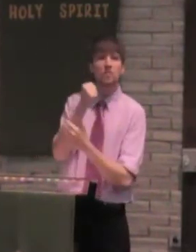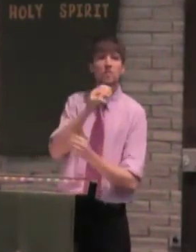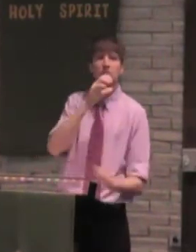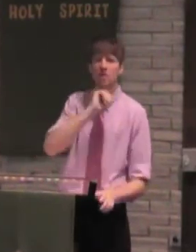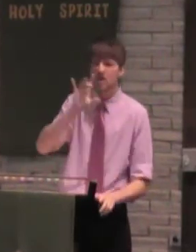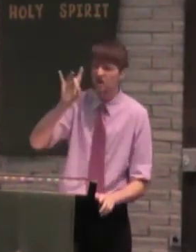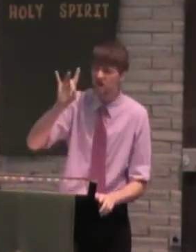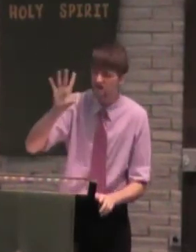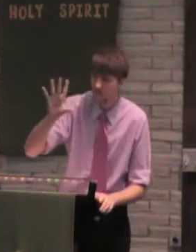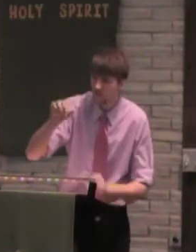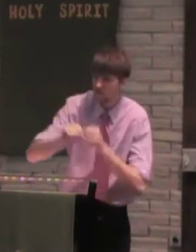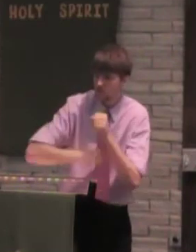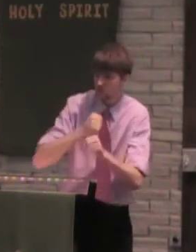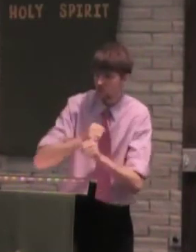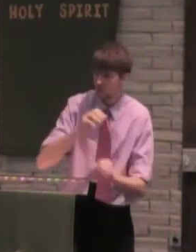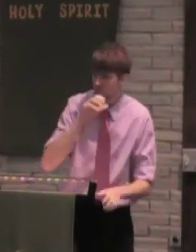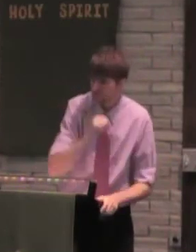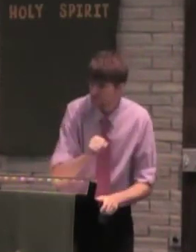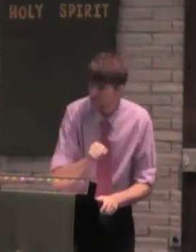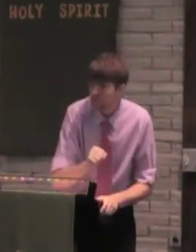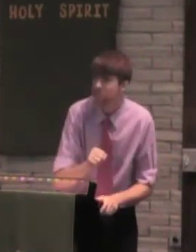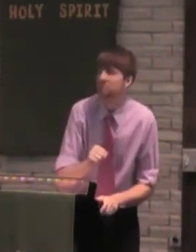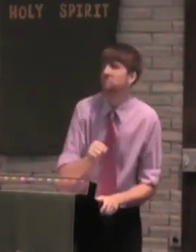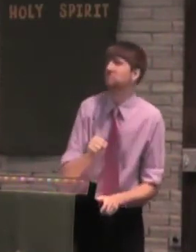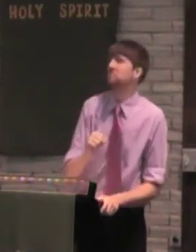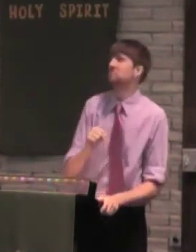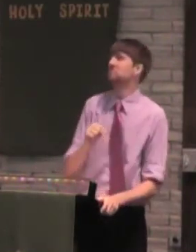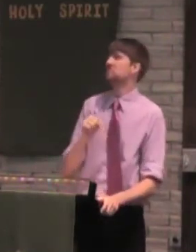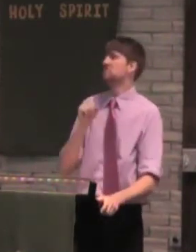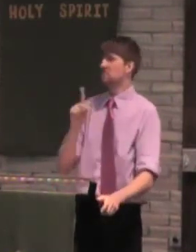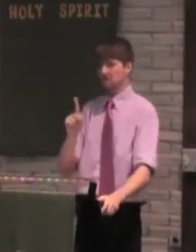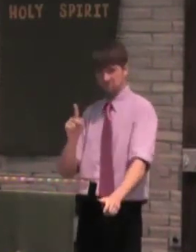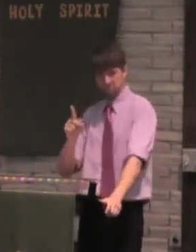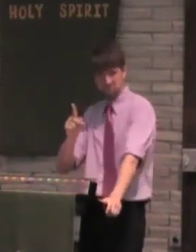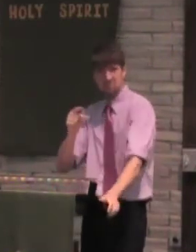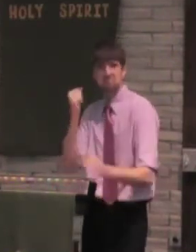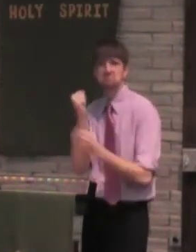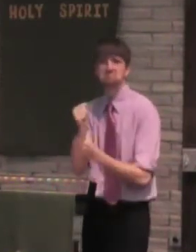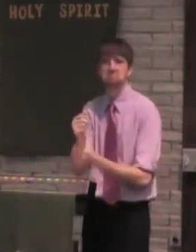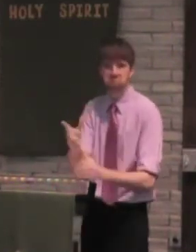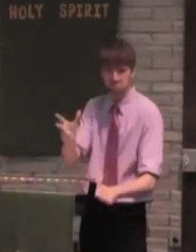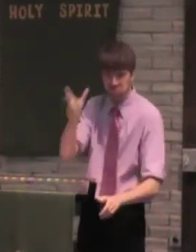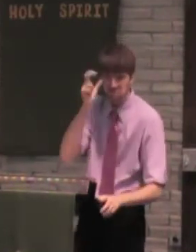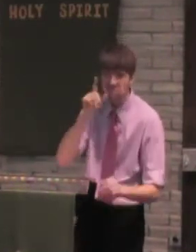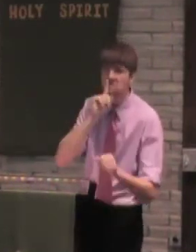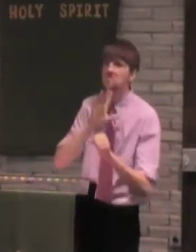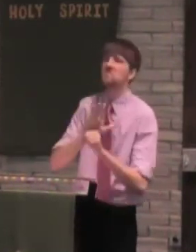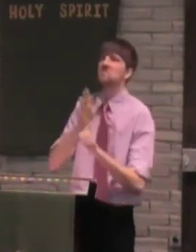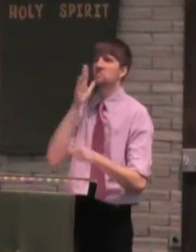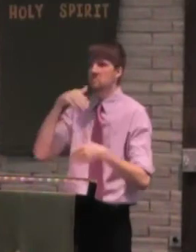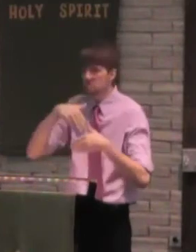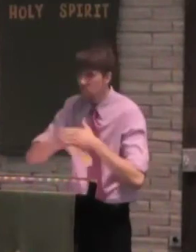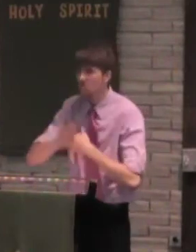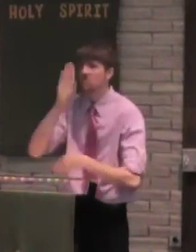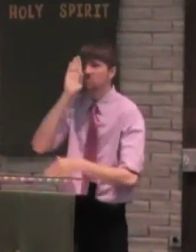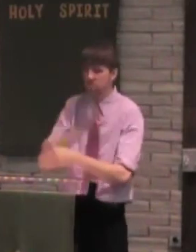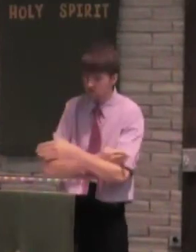Israel. And at this time, Abraham was 85 years old. So Abraham listened to